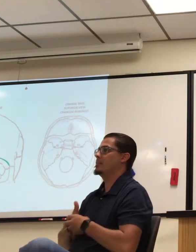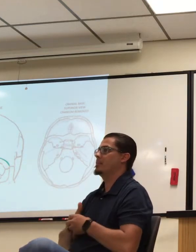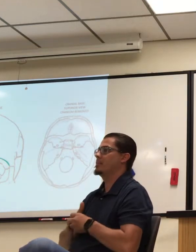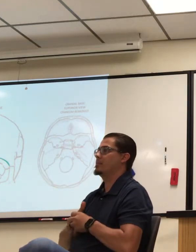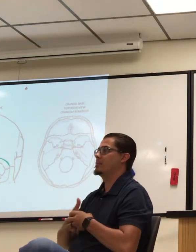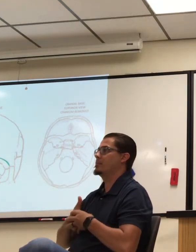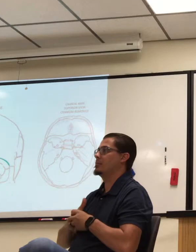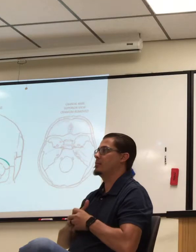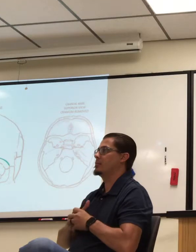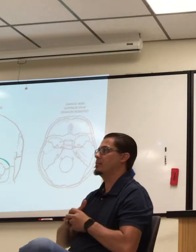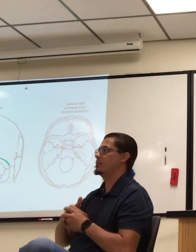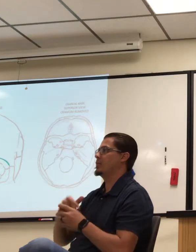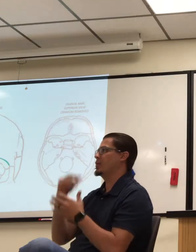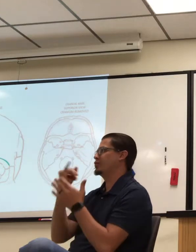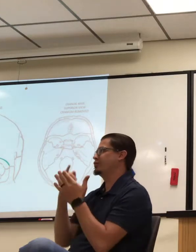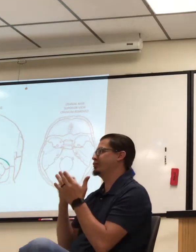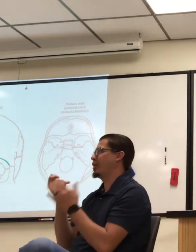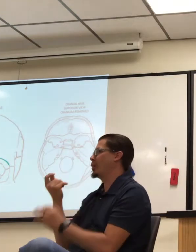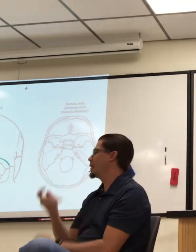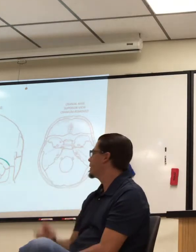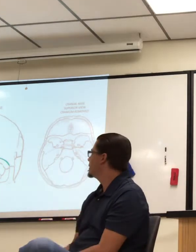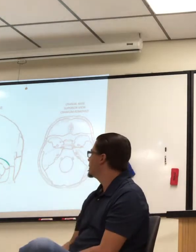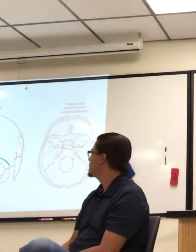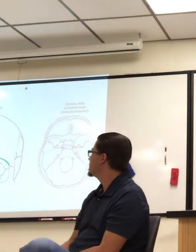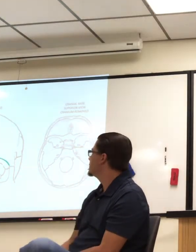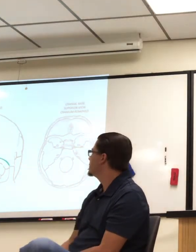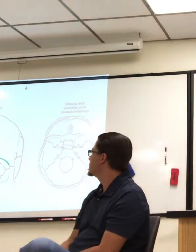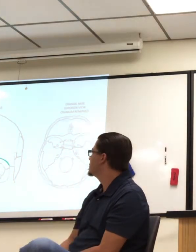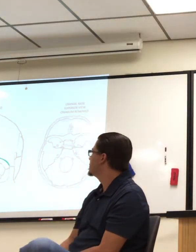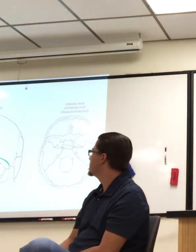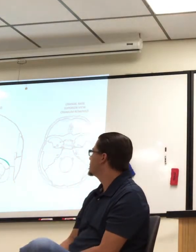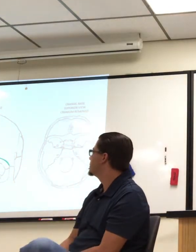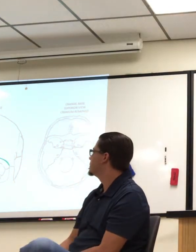So let me kind of pencil in this space. How about I use blue?